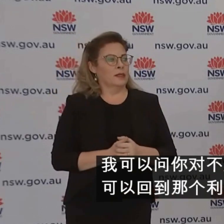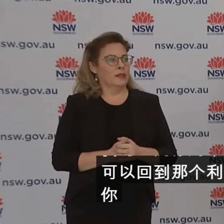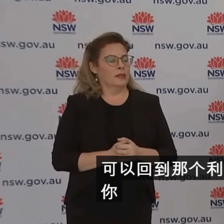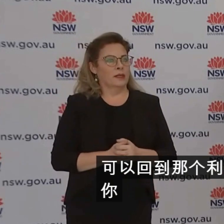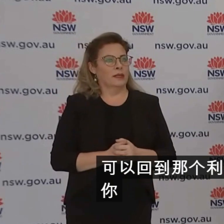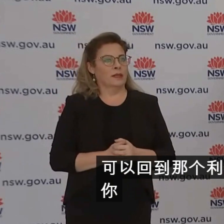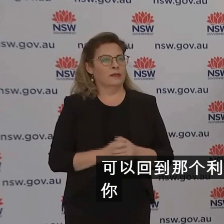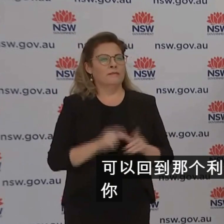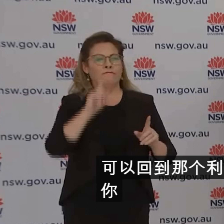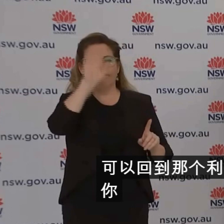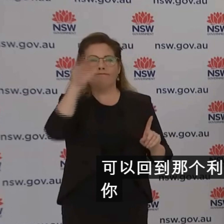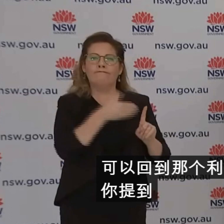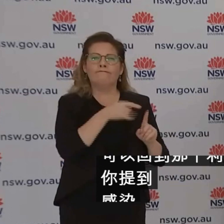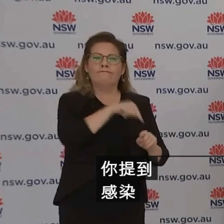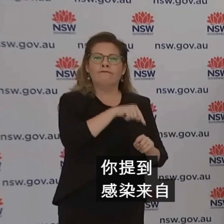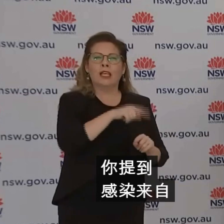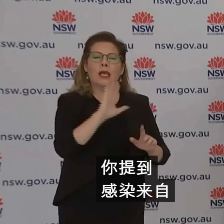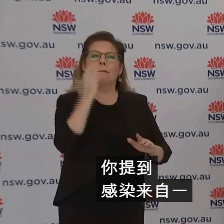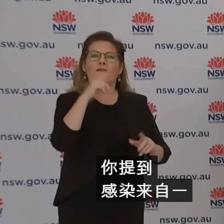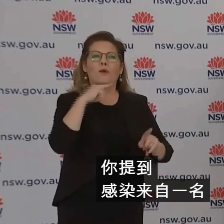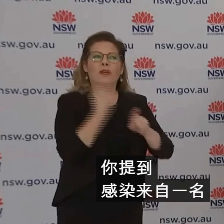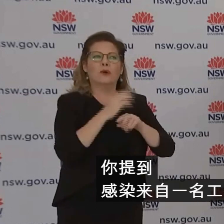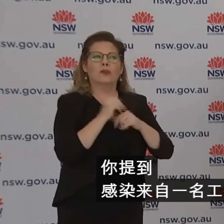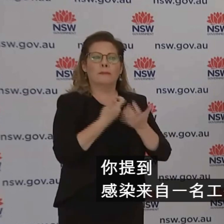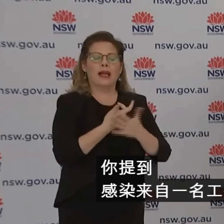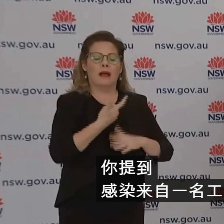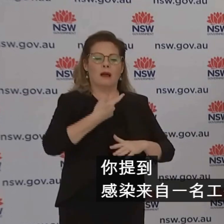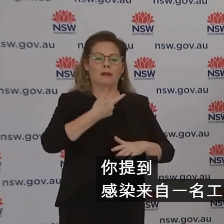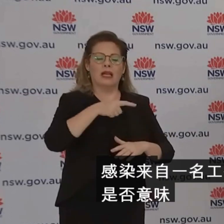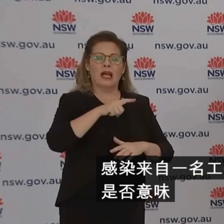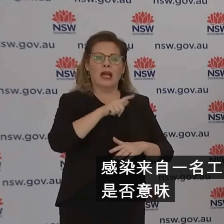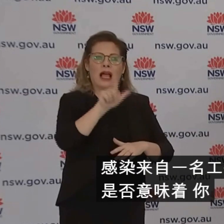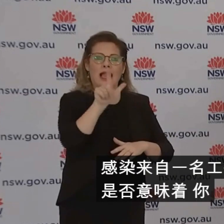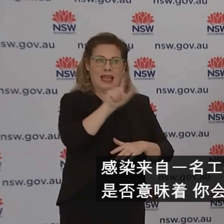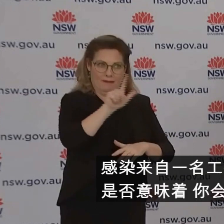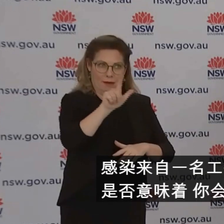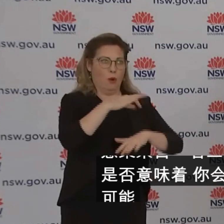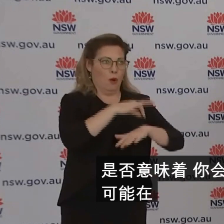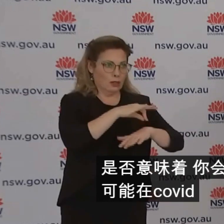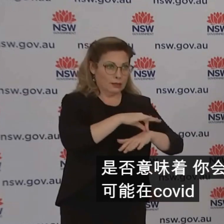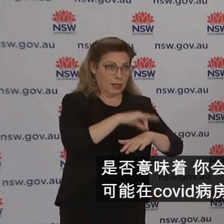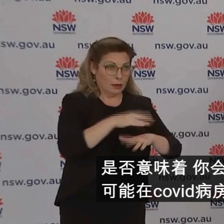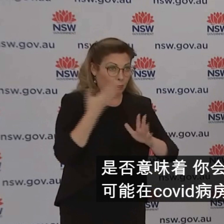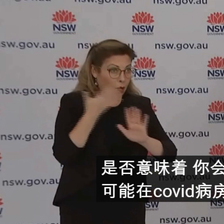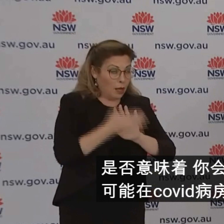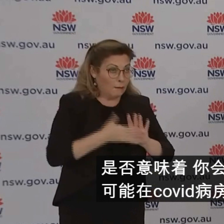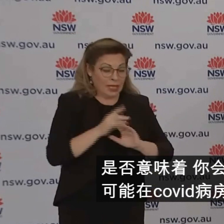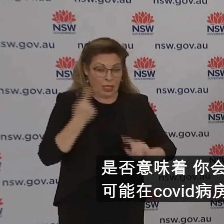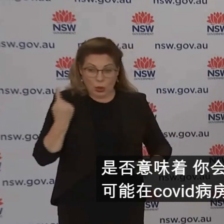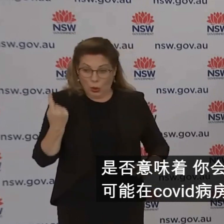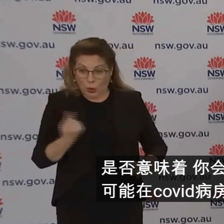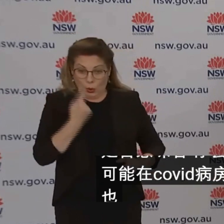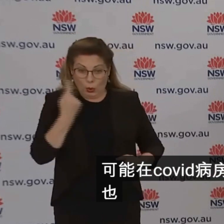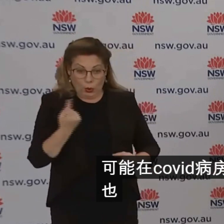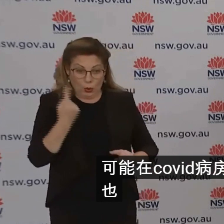at Liverpool Hospital? You mentioned that the infection came from a staff member. Does that mean that you would have staff who might be working in a COVID